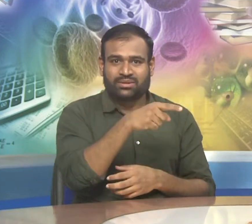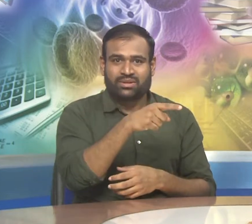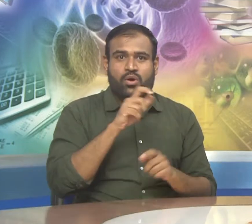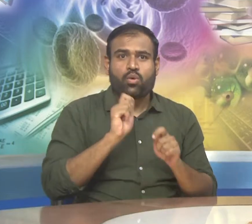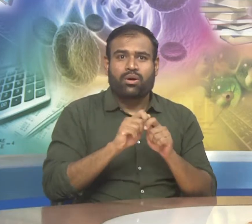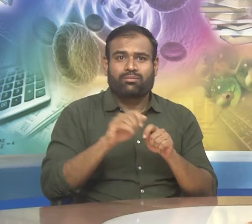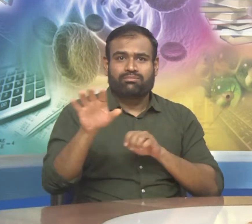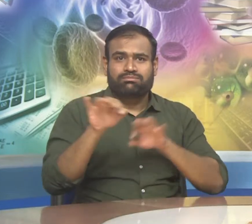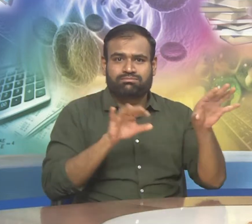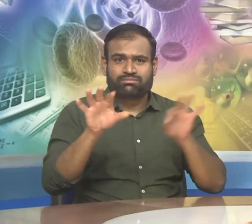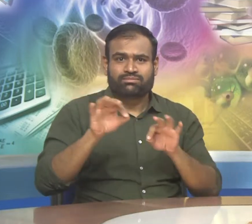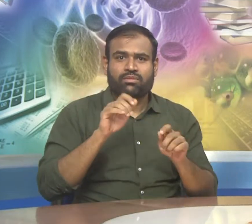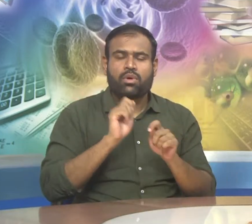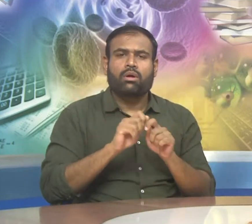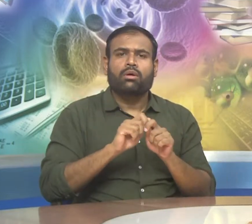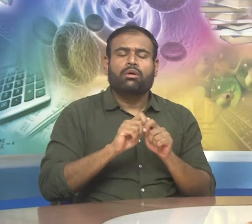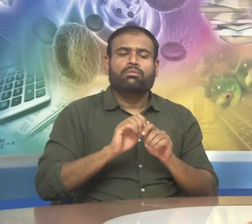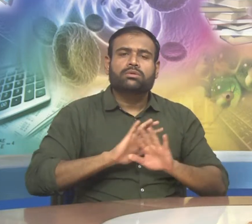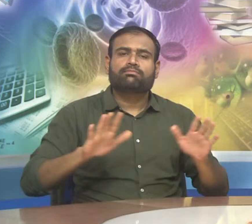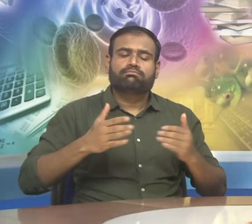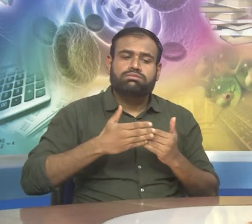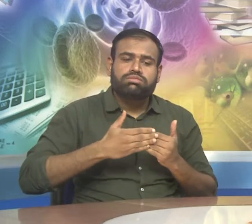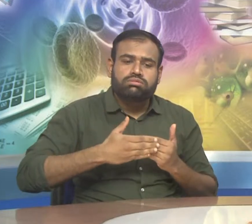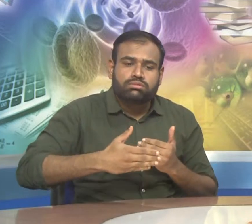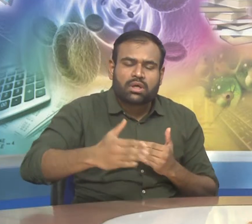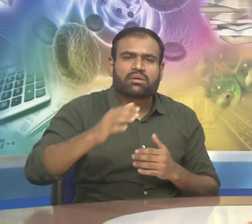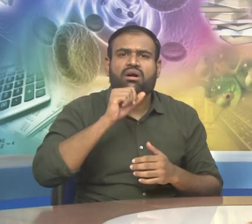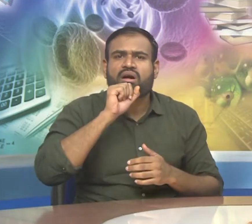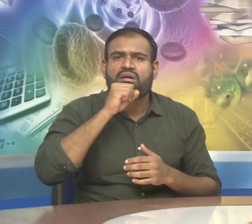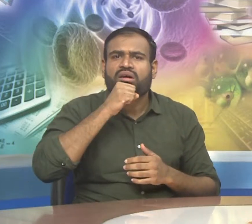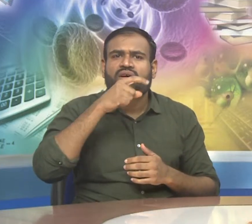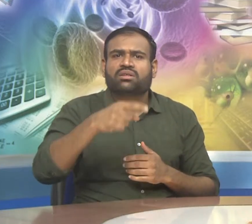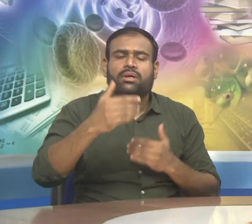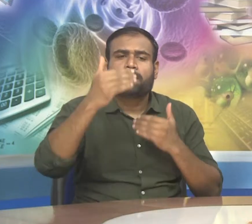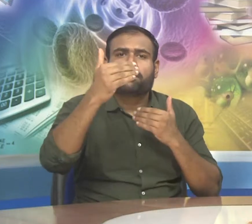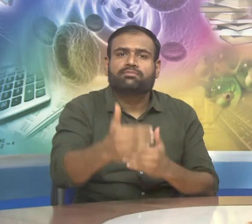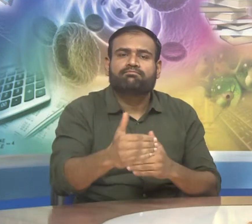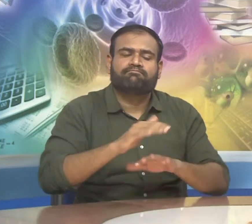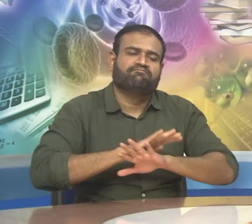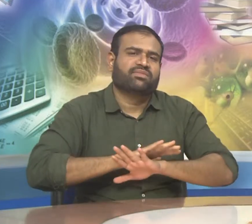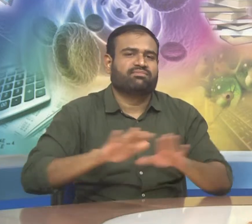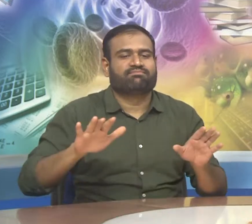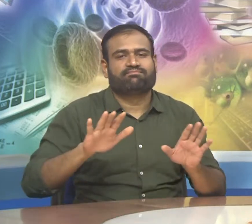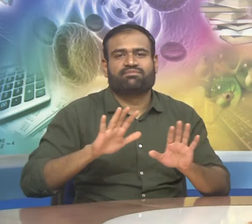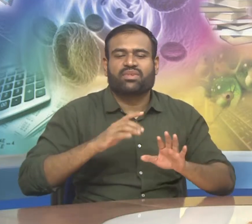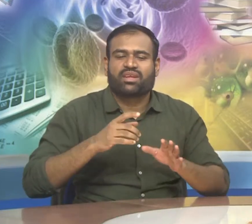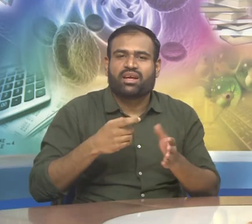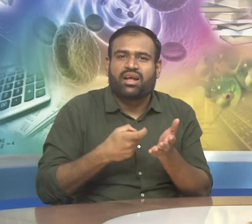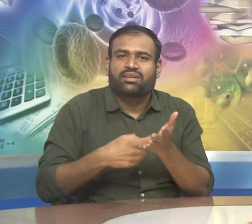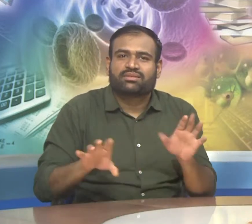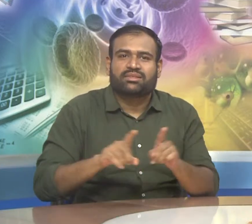The retirement age of the judge of a high court is dash years.